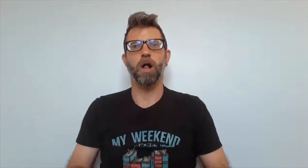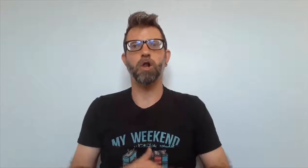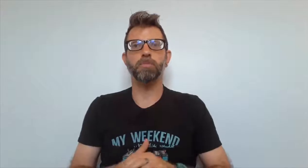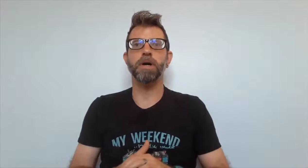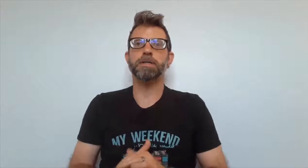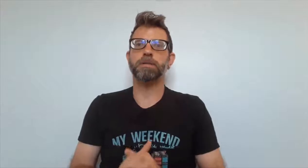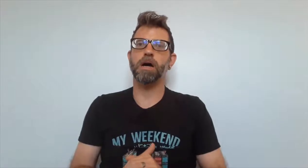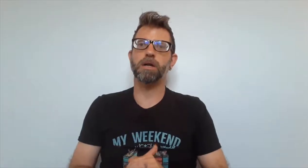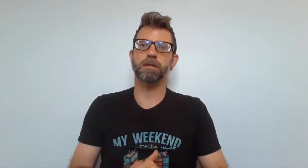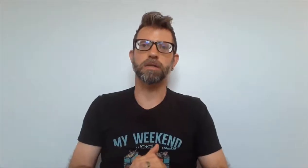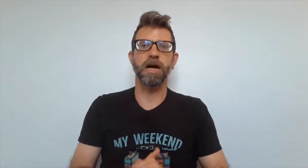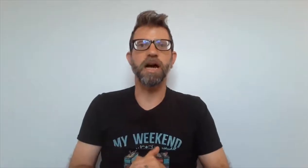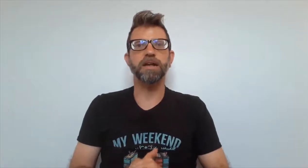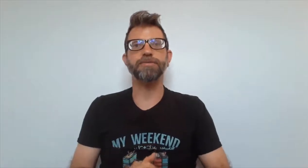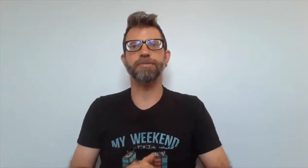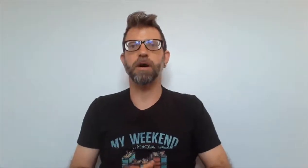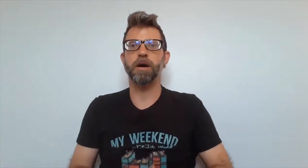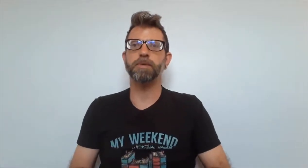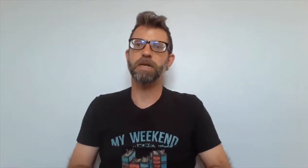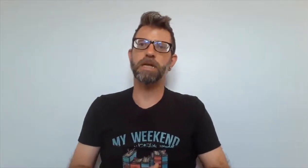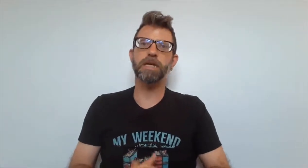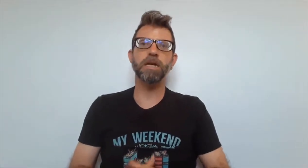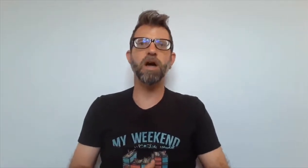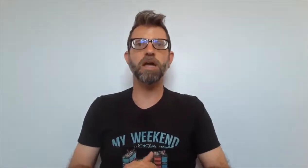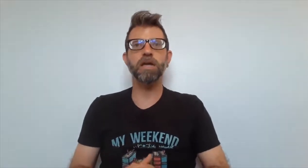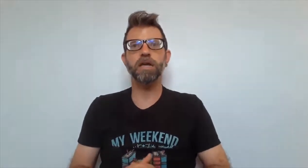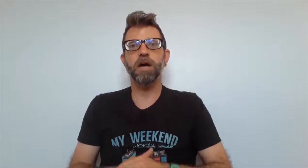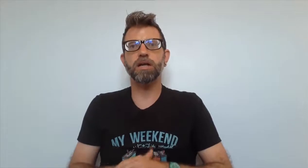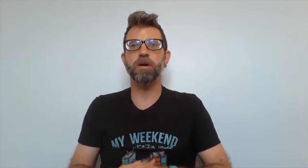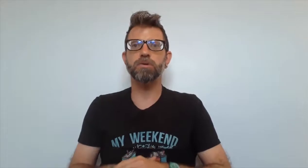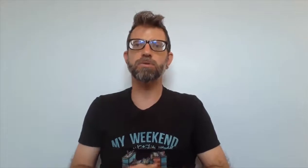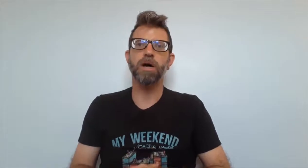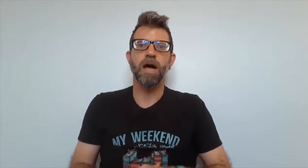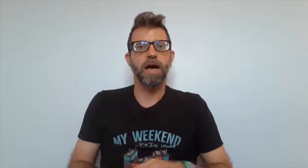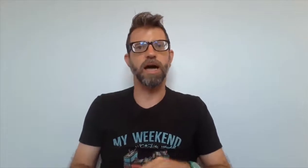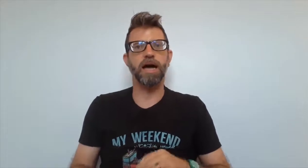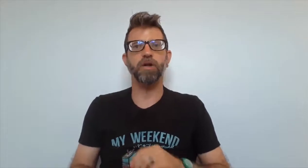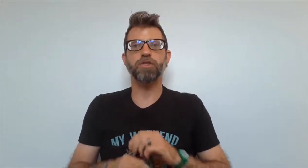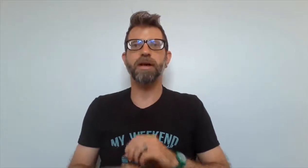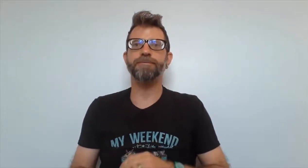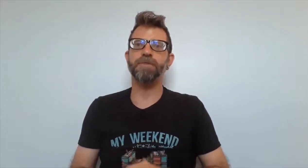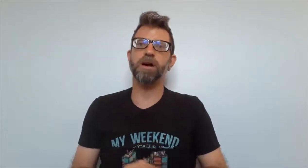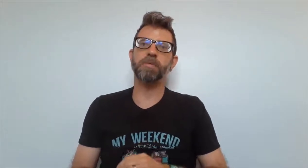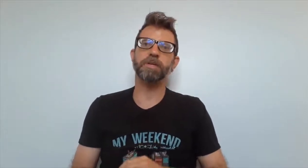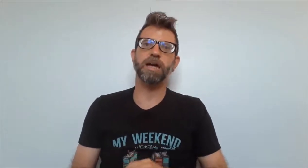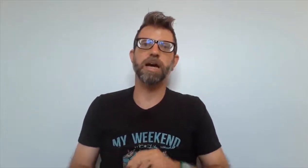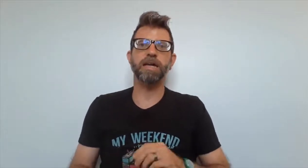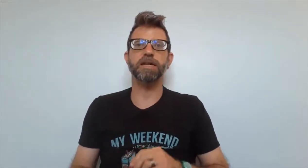Old MacDonald had a farm, E-I-E-I-O. And on that farm he had a